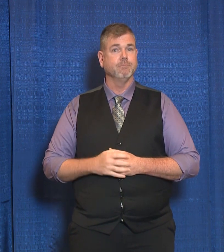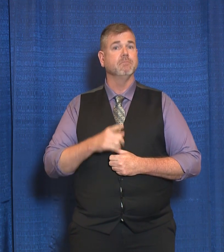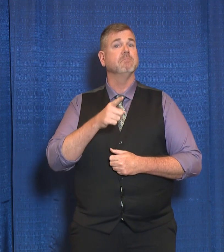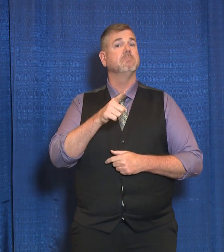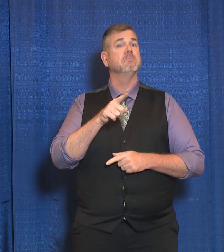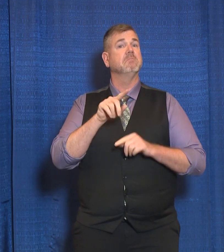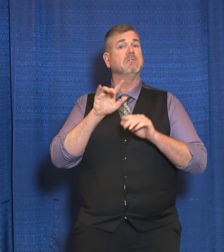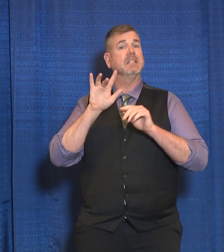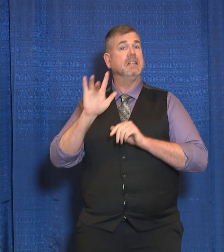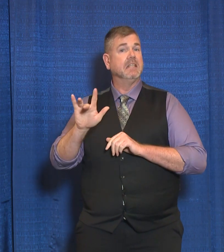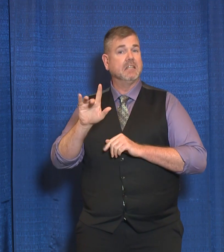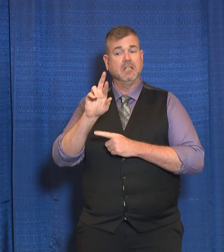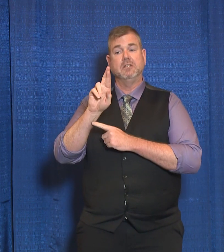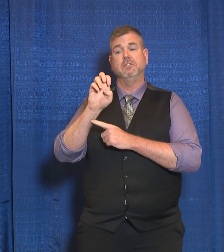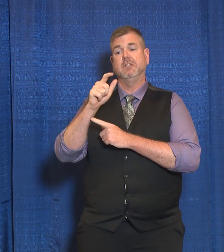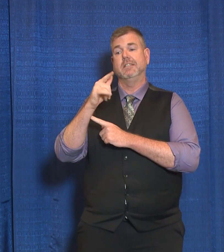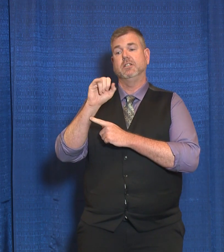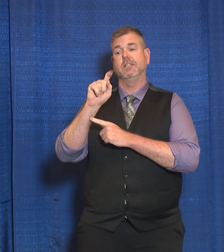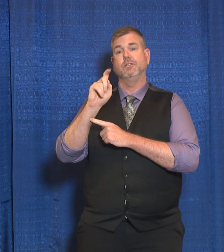At